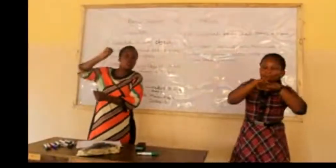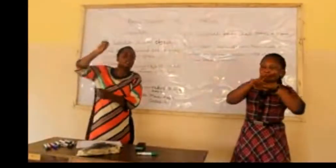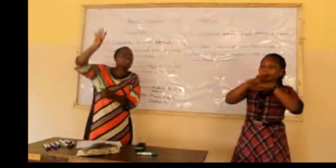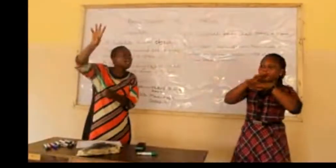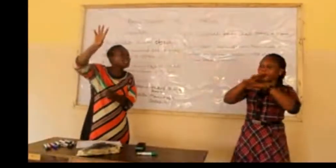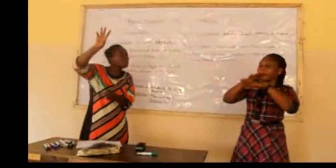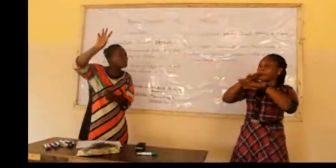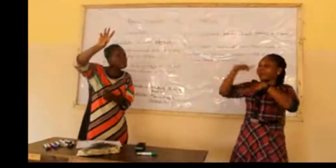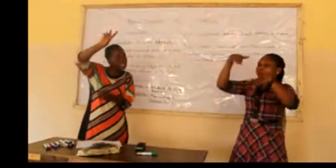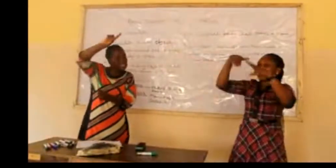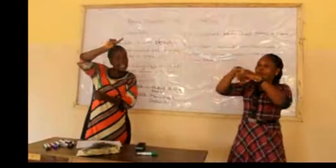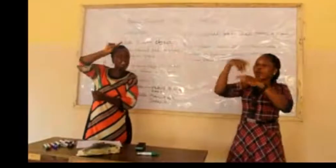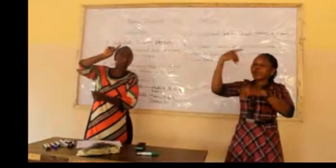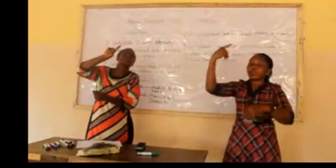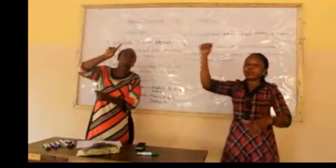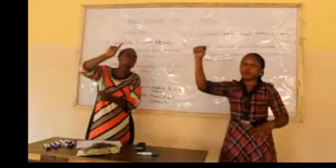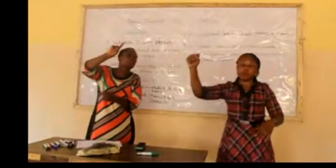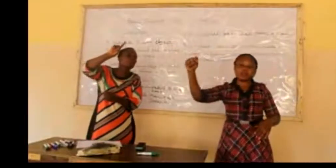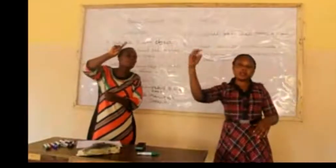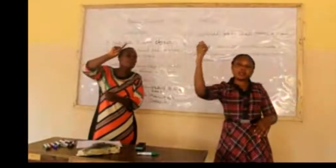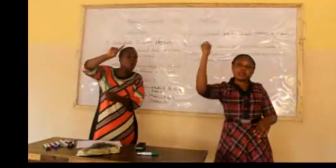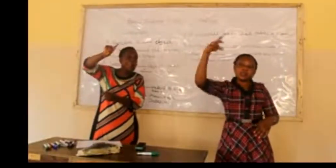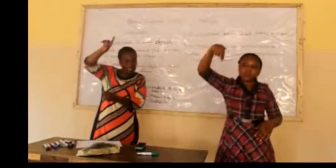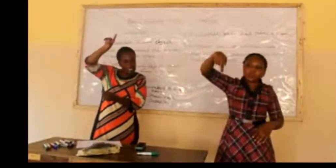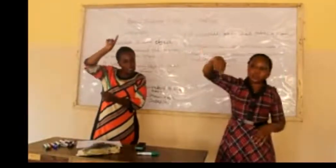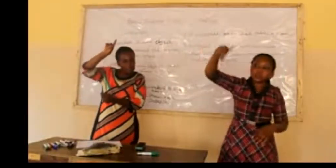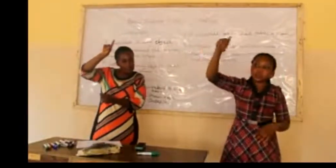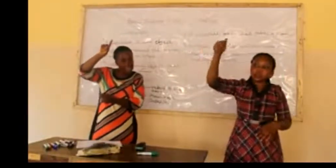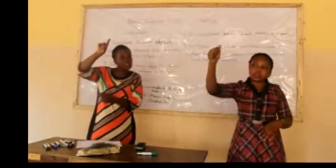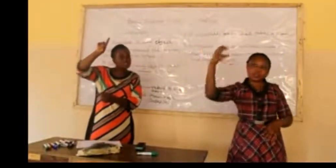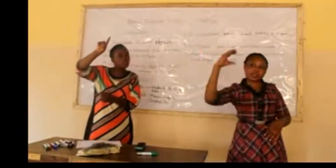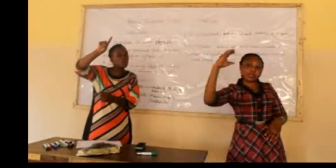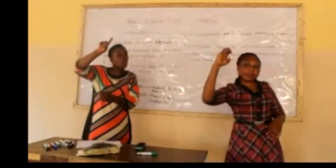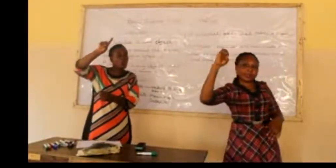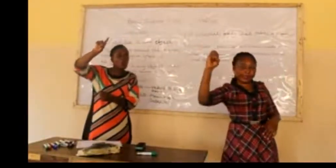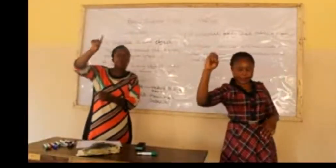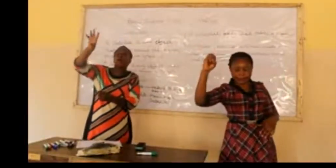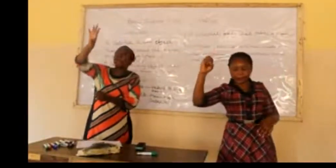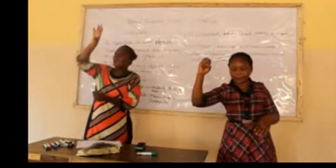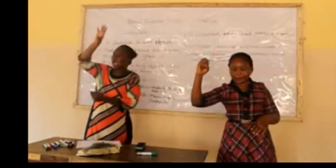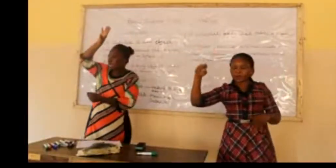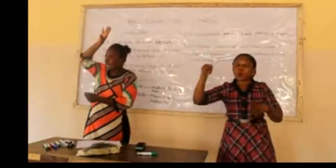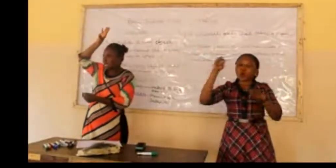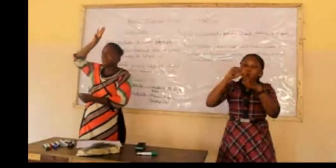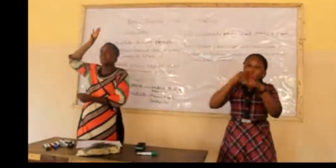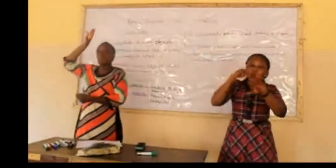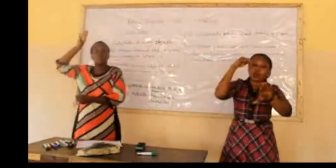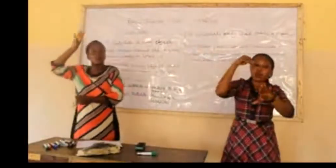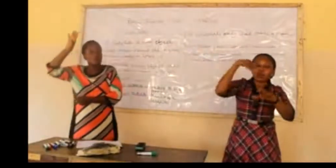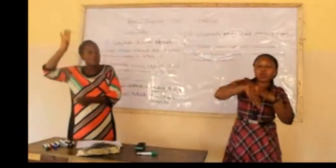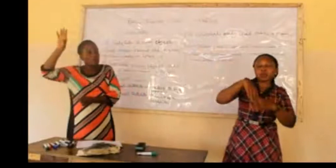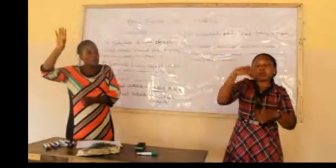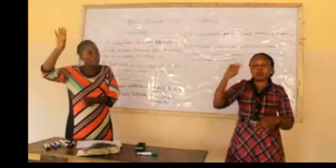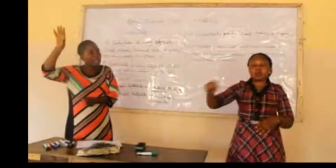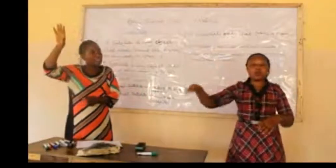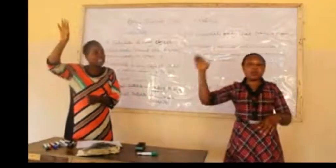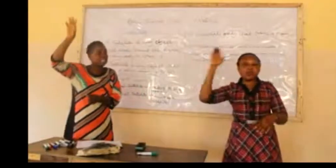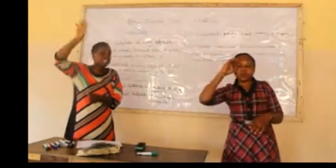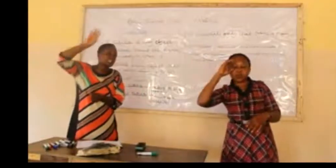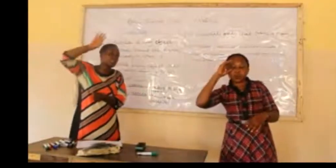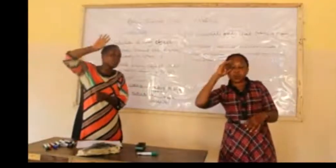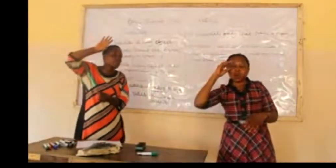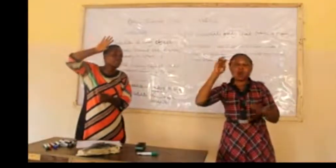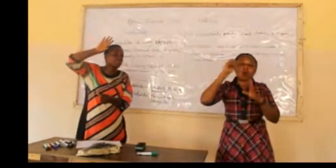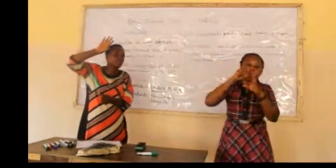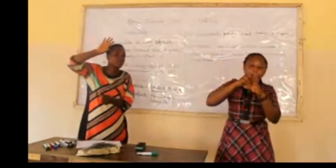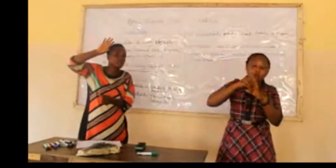into space, either projected in the moon or in the space or any planet